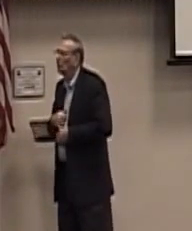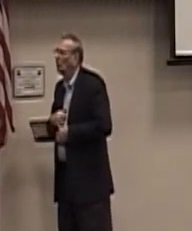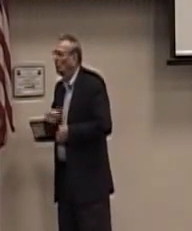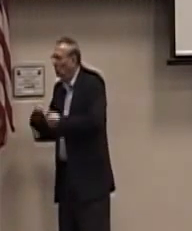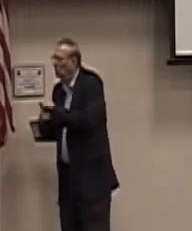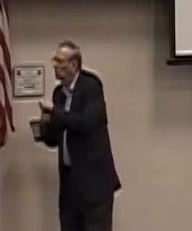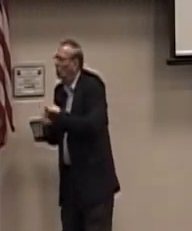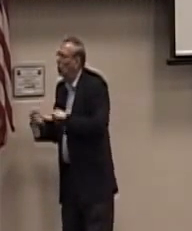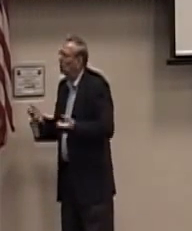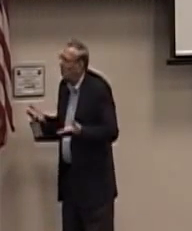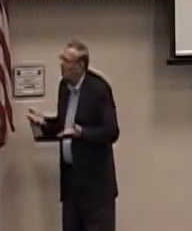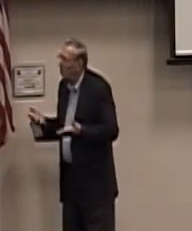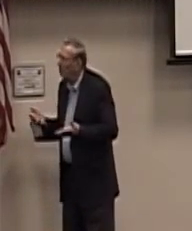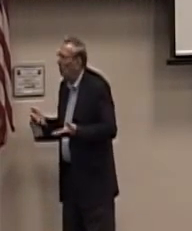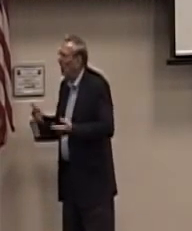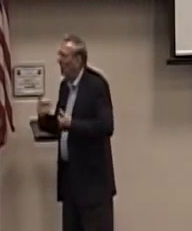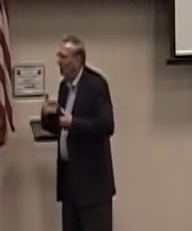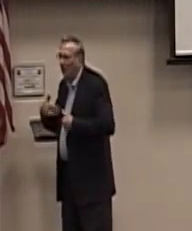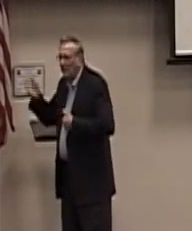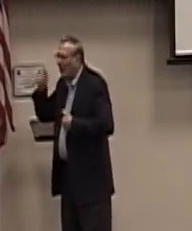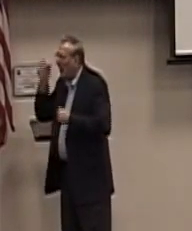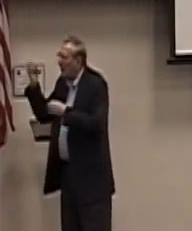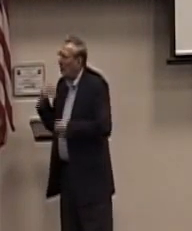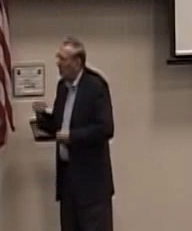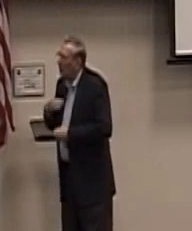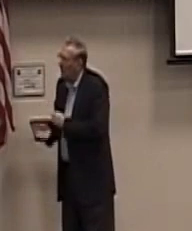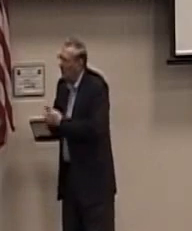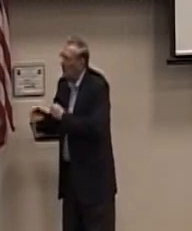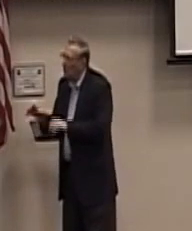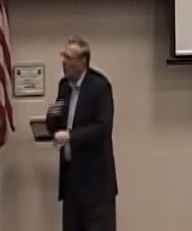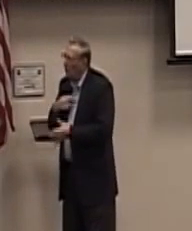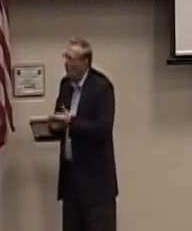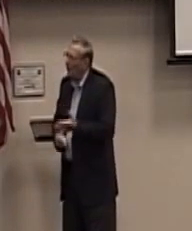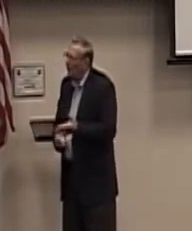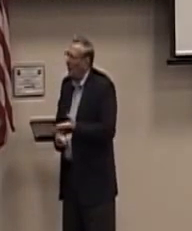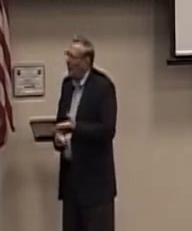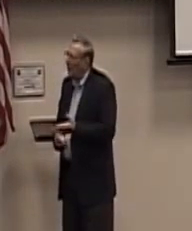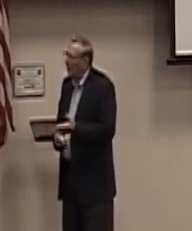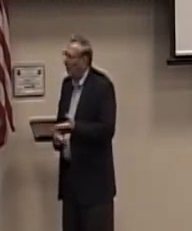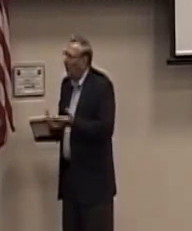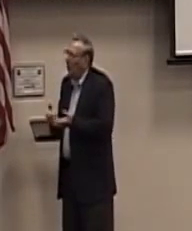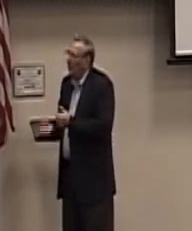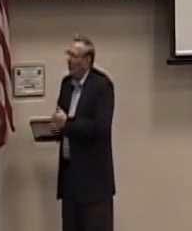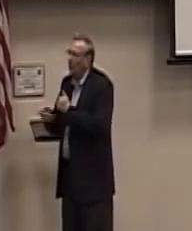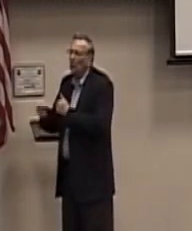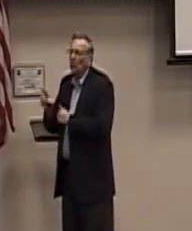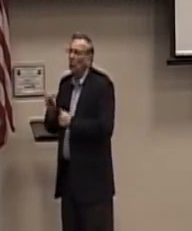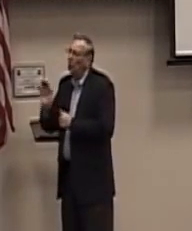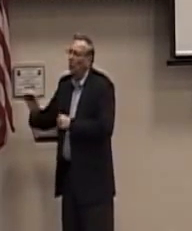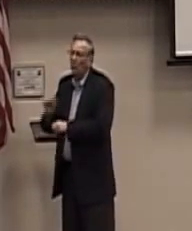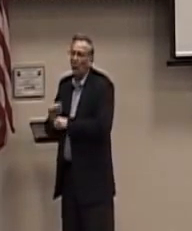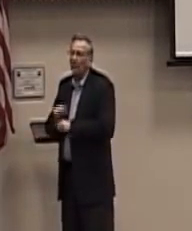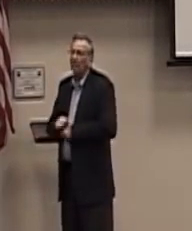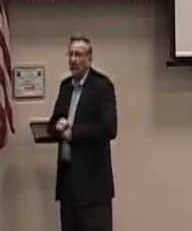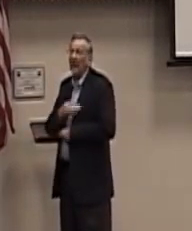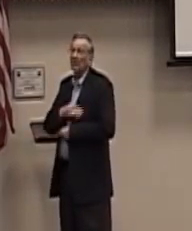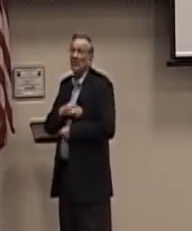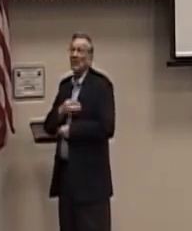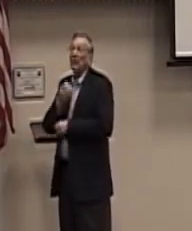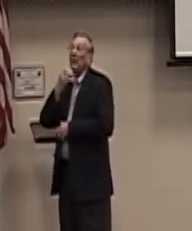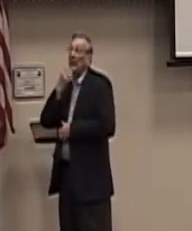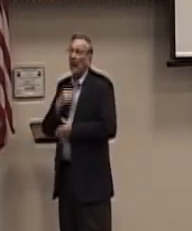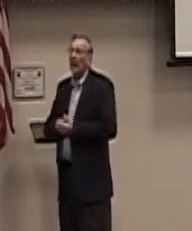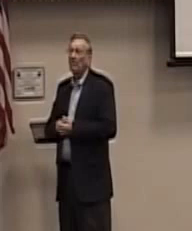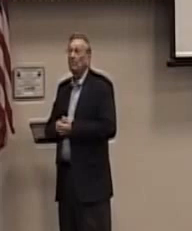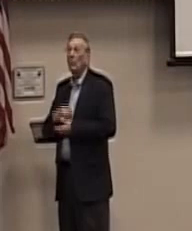back, and we're here with everything God's blessed us with to help you do what we've called you to do. And there's our missionary care aspect.